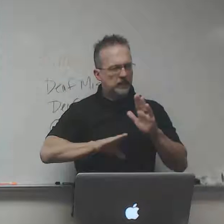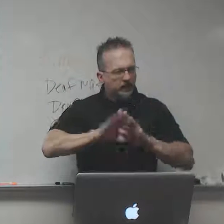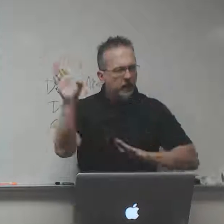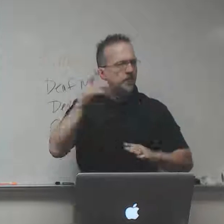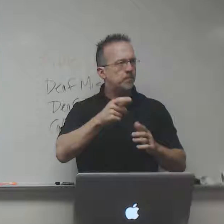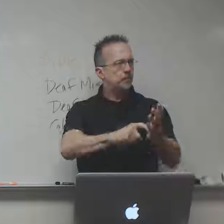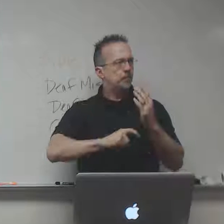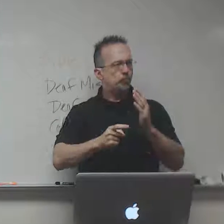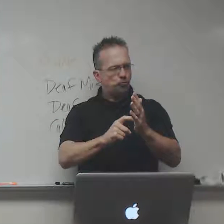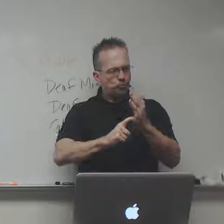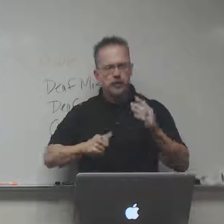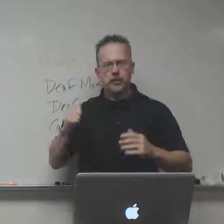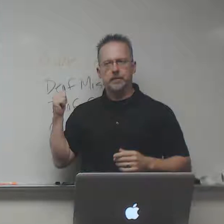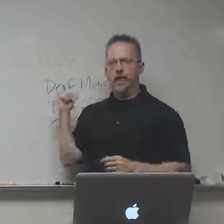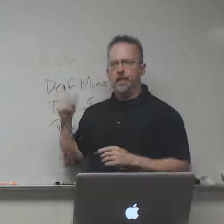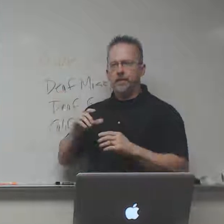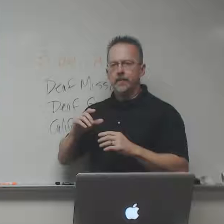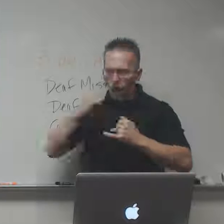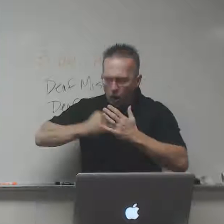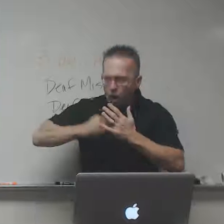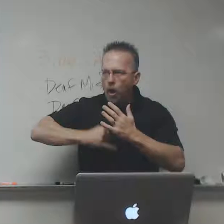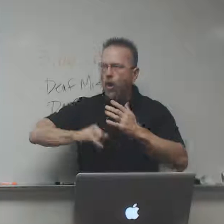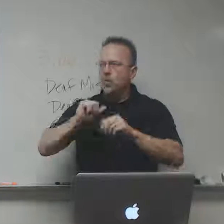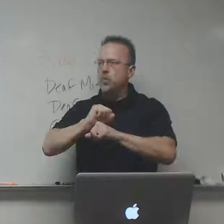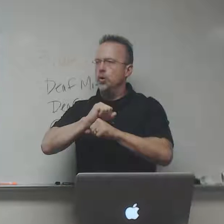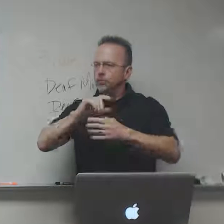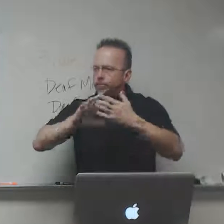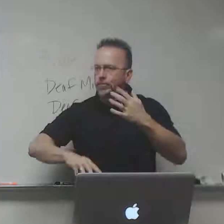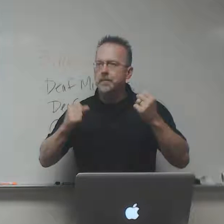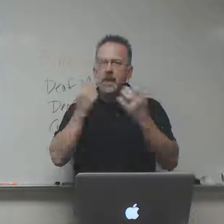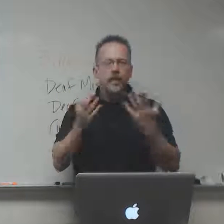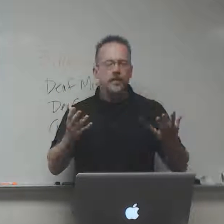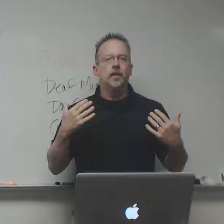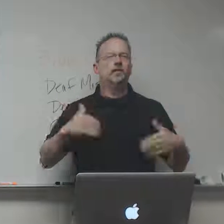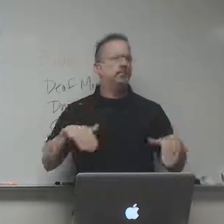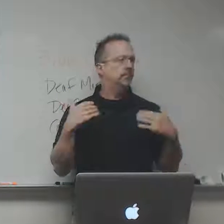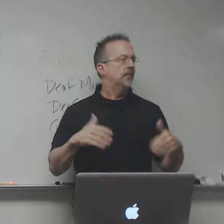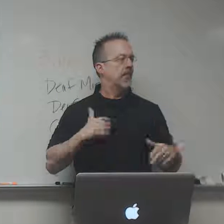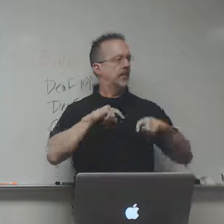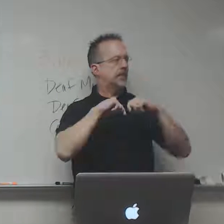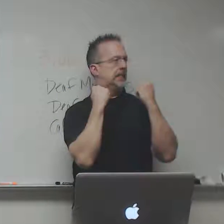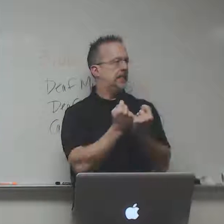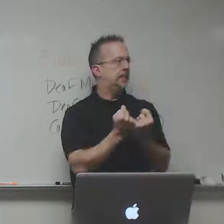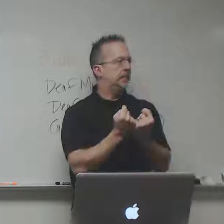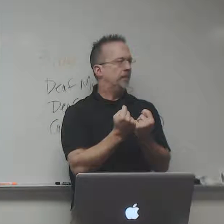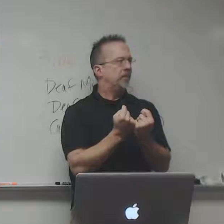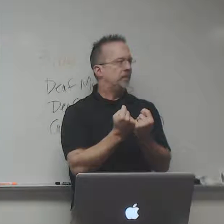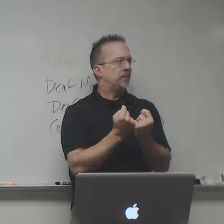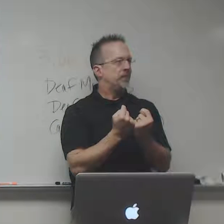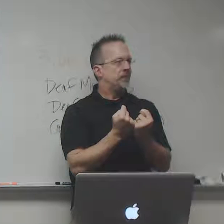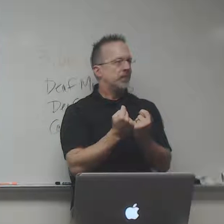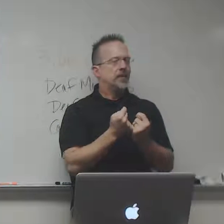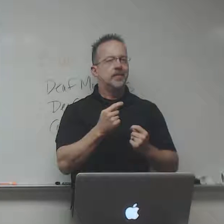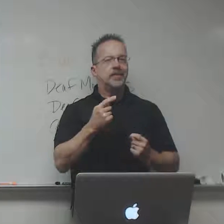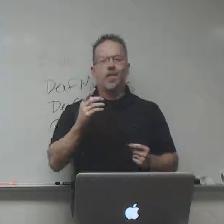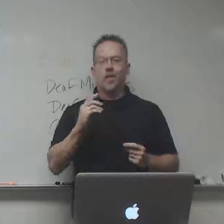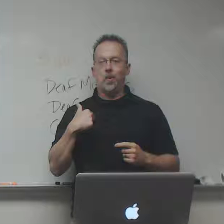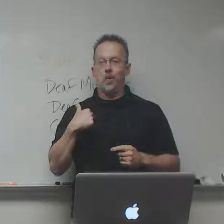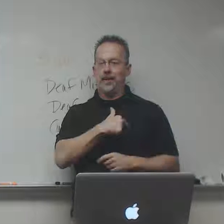They developed some of these things themselves, and we can take some of their work and be able to take that as a team, as a